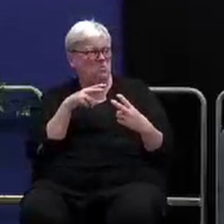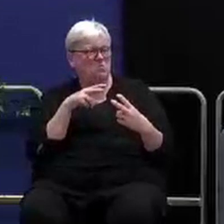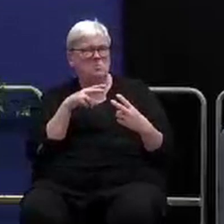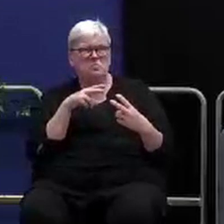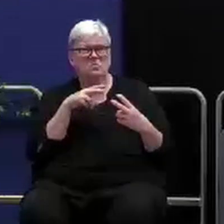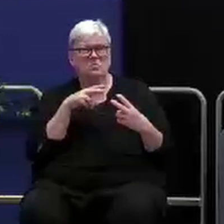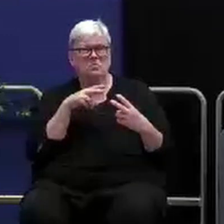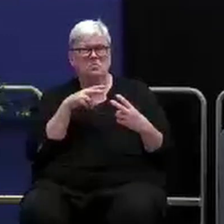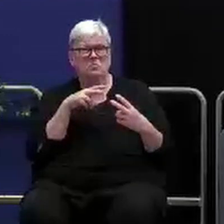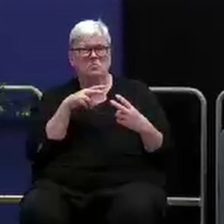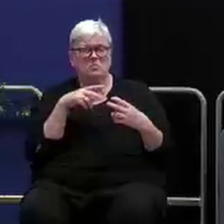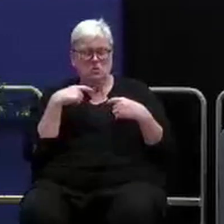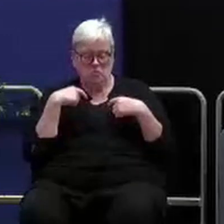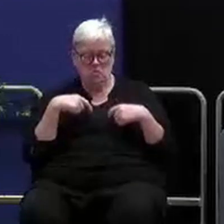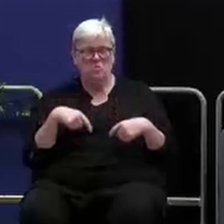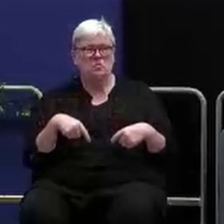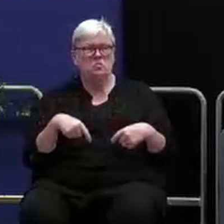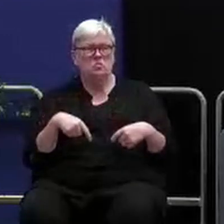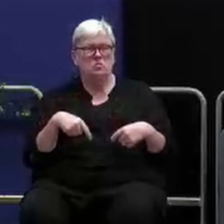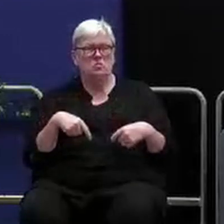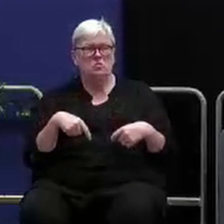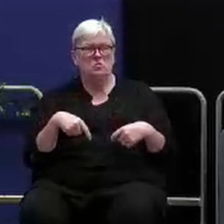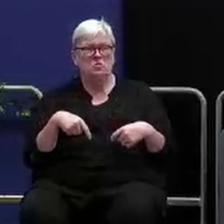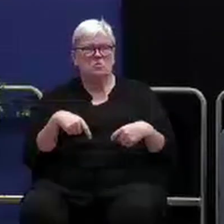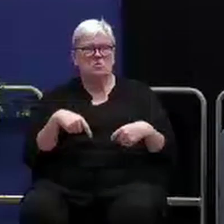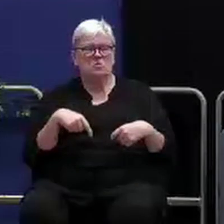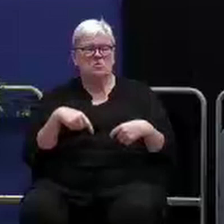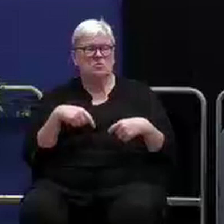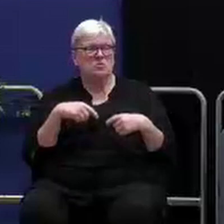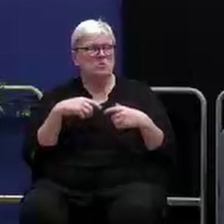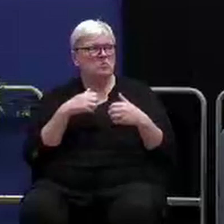the unbending polyester stripes of her tabard answer for her.